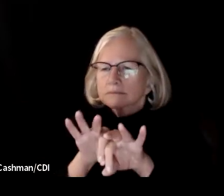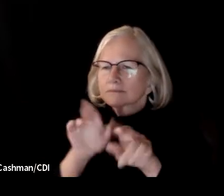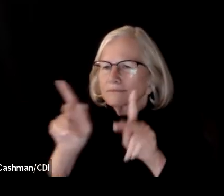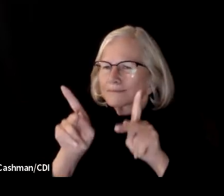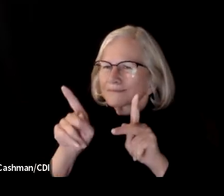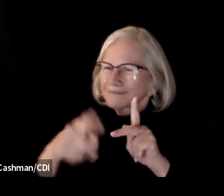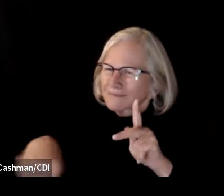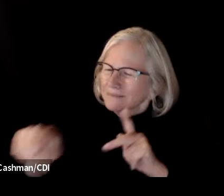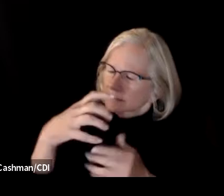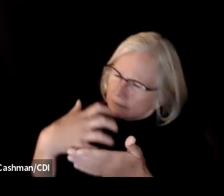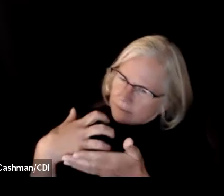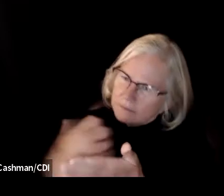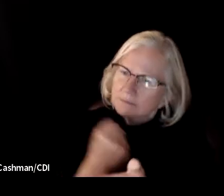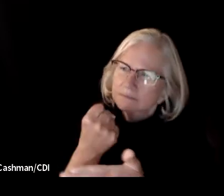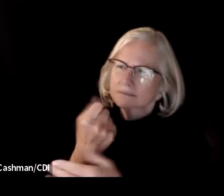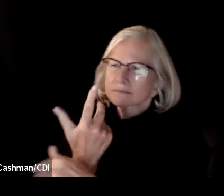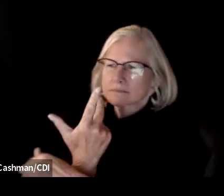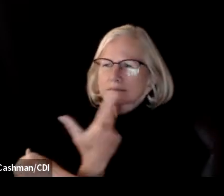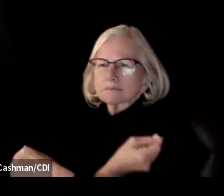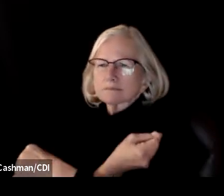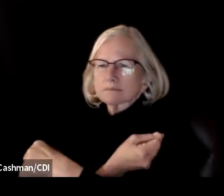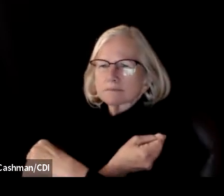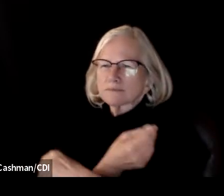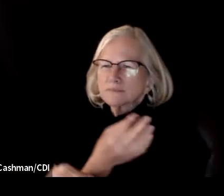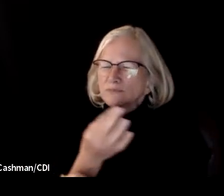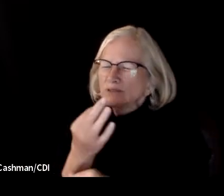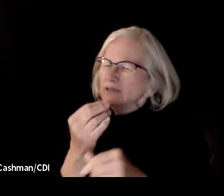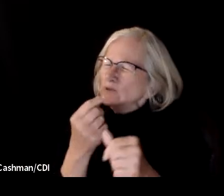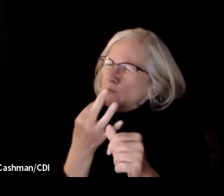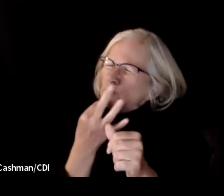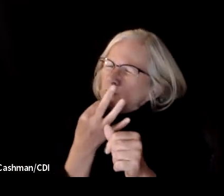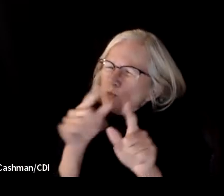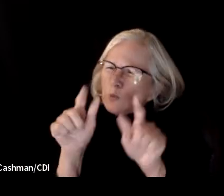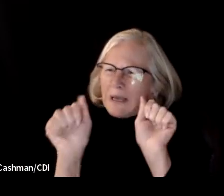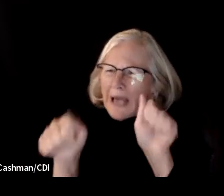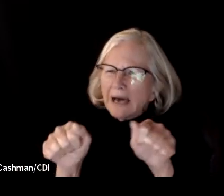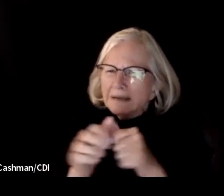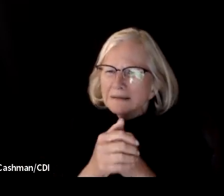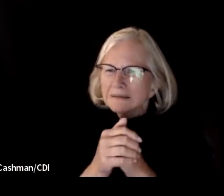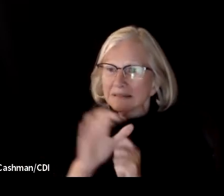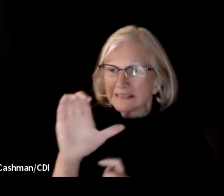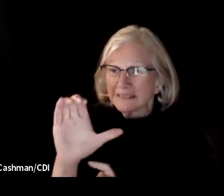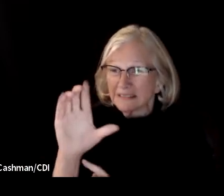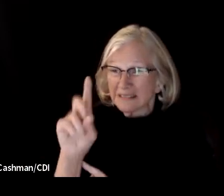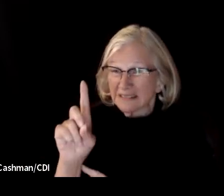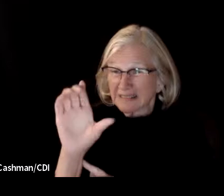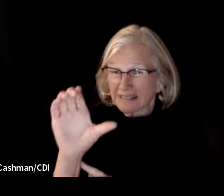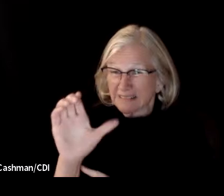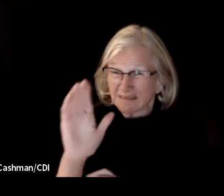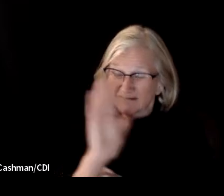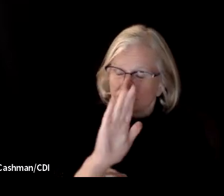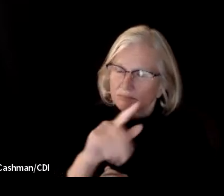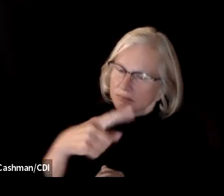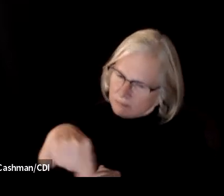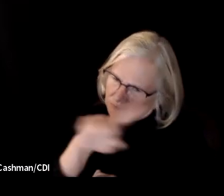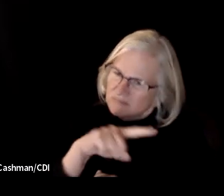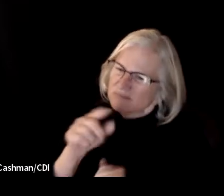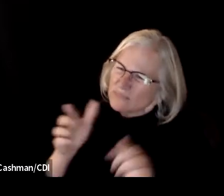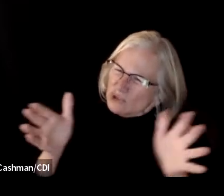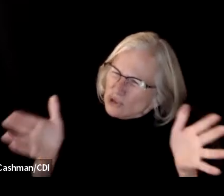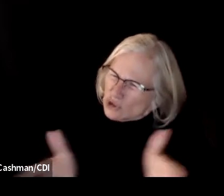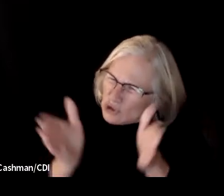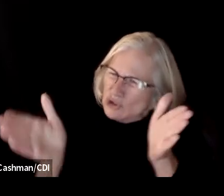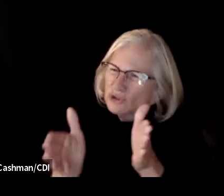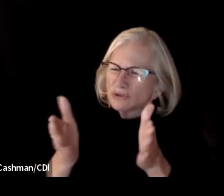soon as possible and follow the CDC's guidance for continued masking, distancing, and other prevention strategies to help avoid